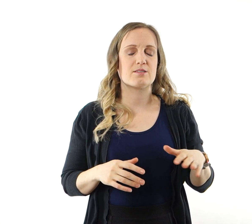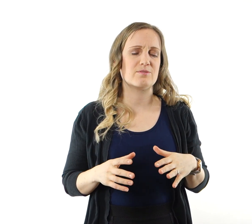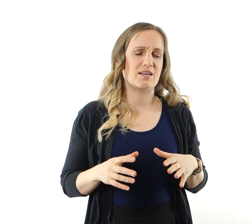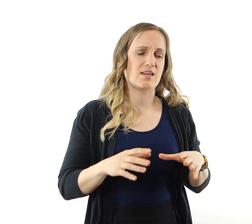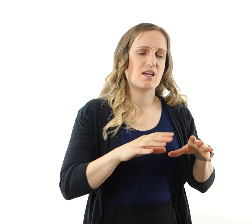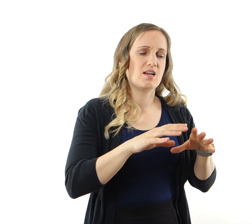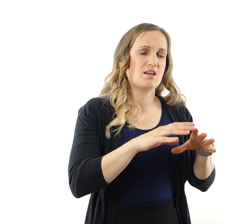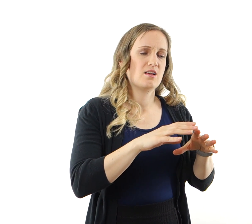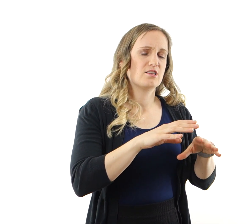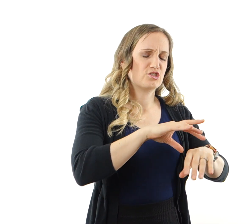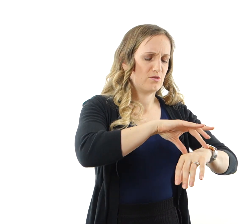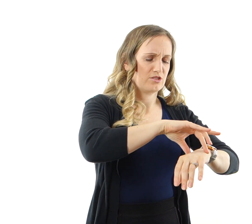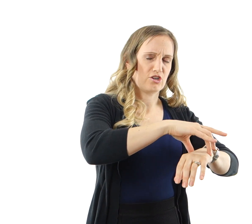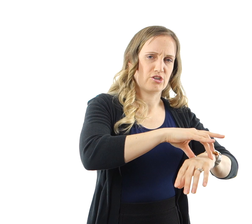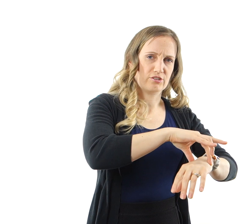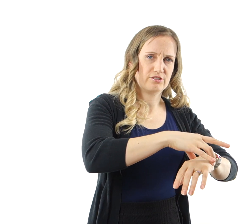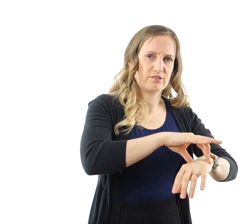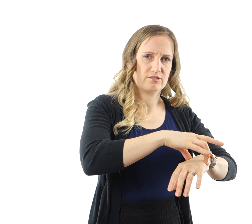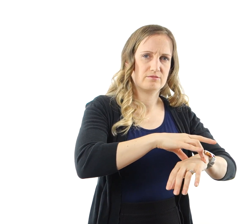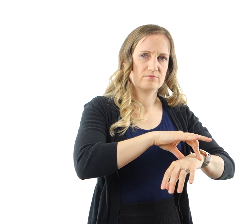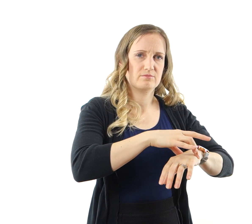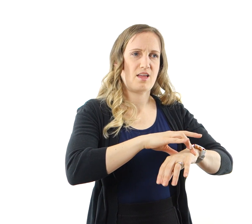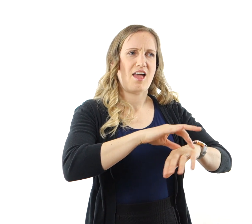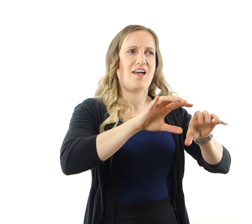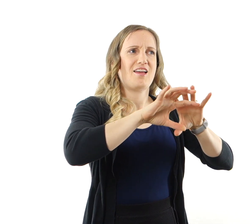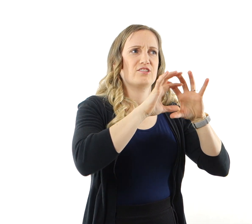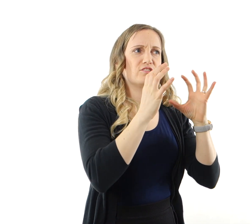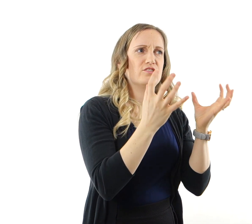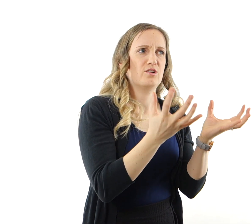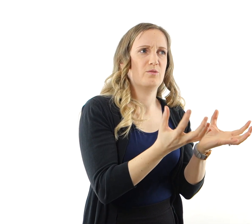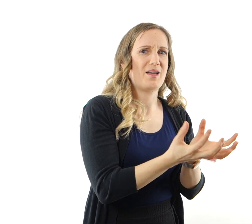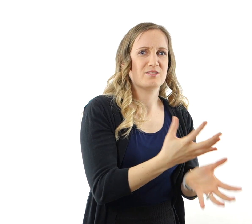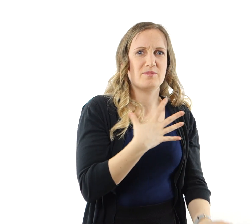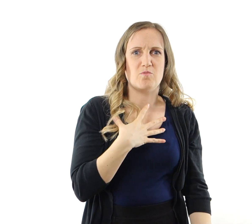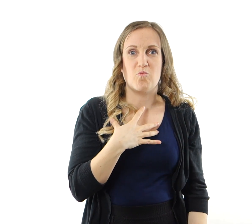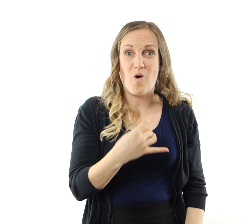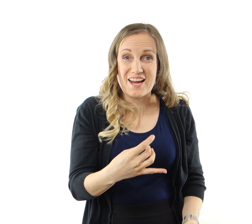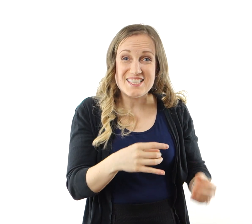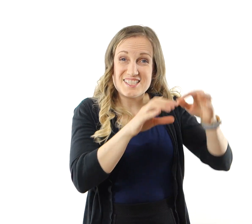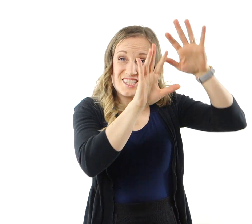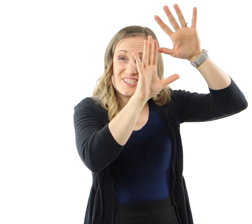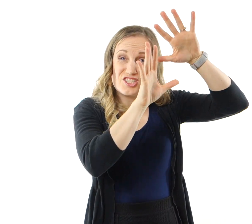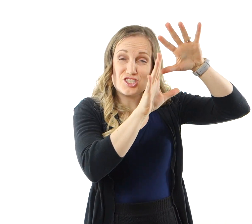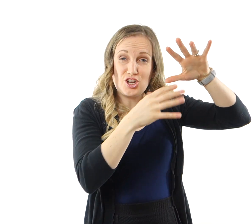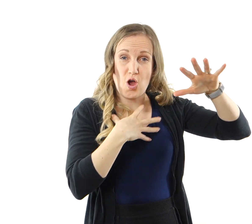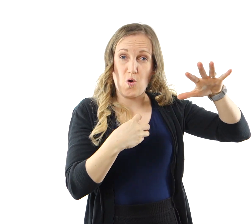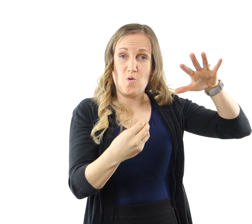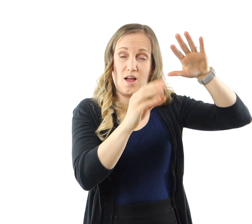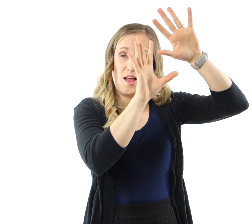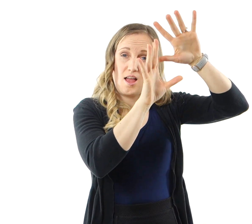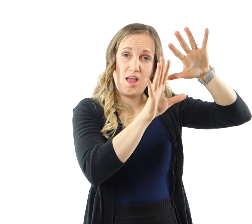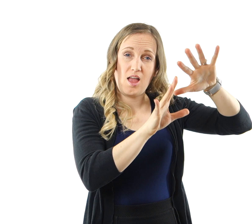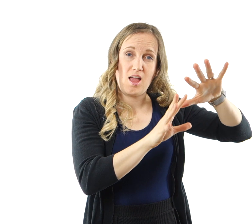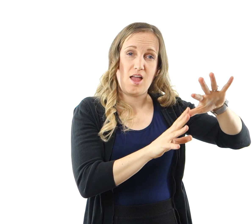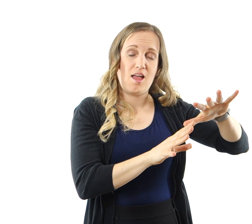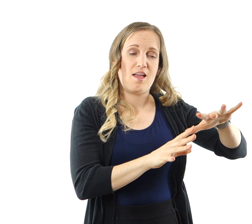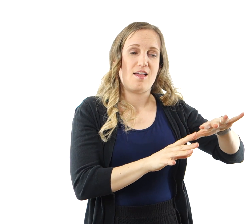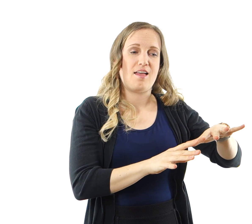we're like, so there's earth, globe, and it's going to be white, snow,